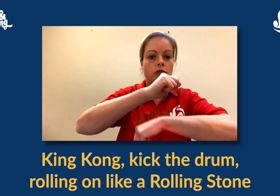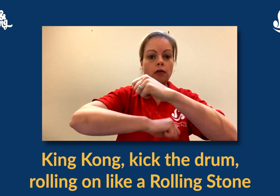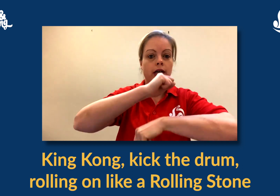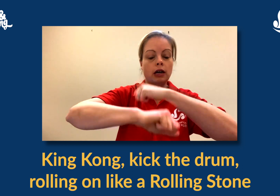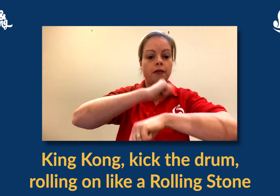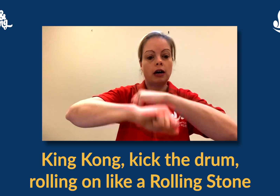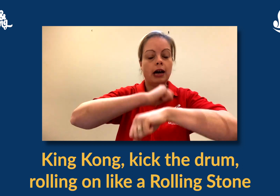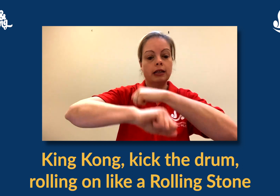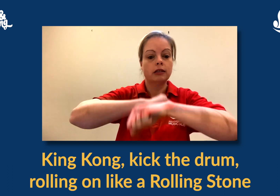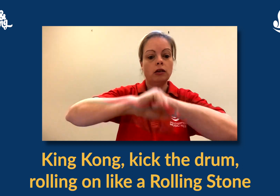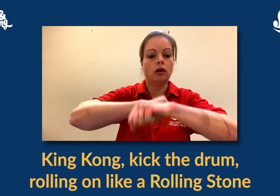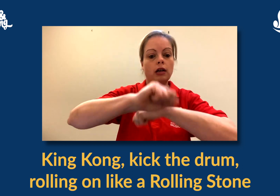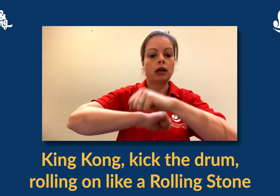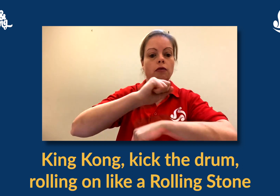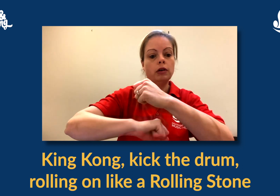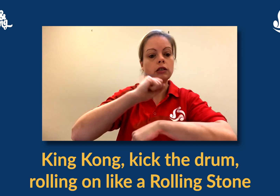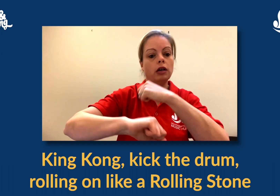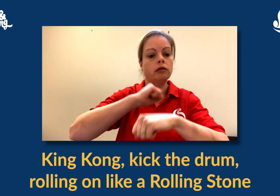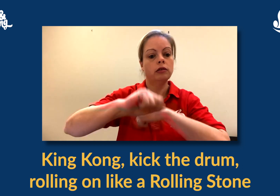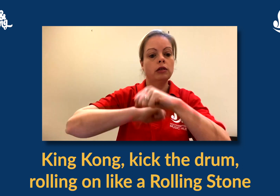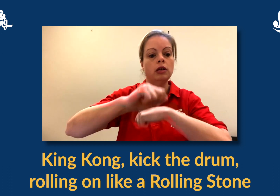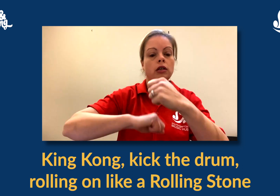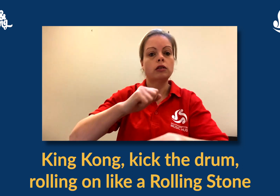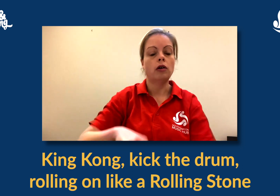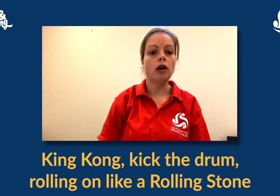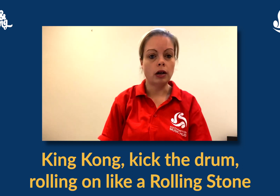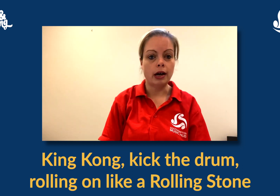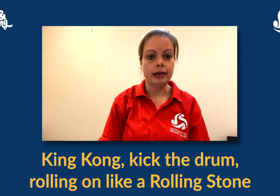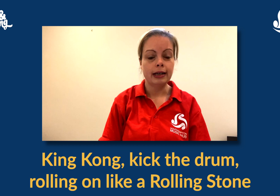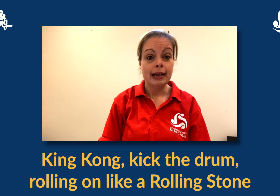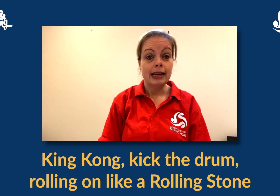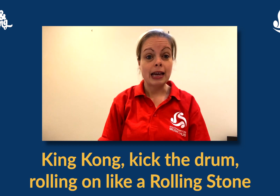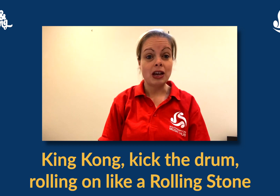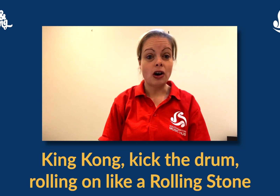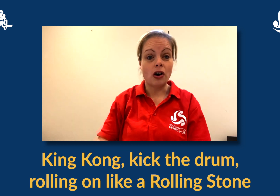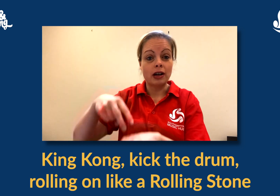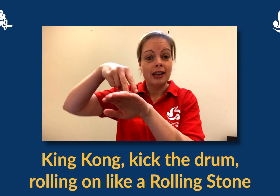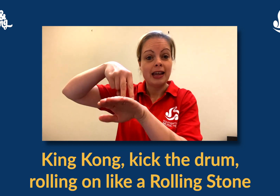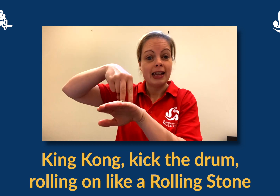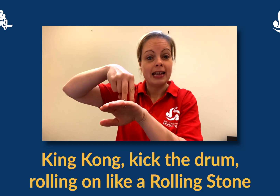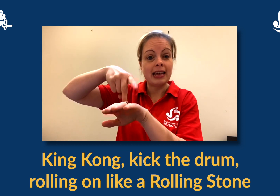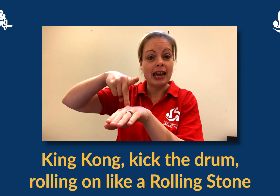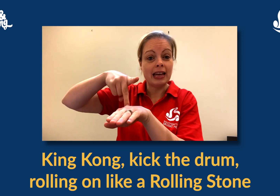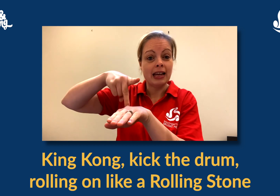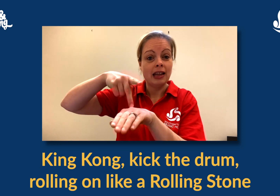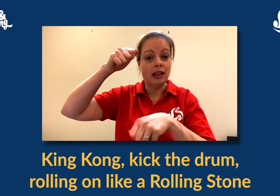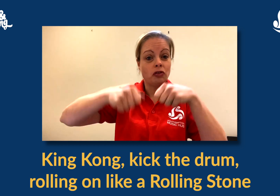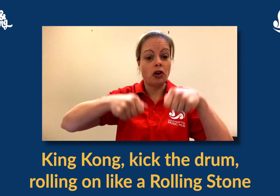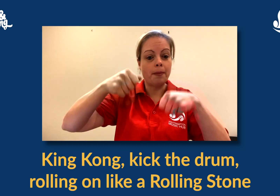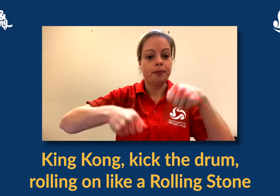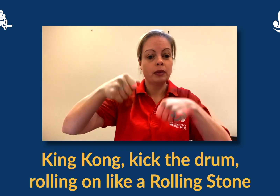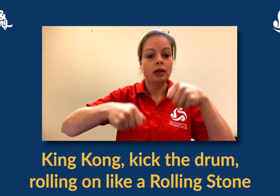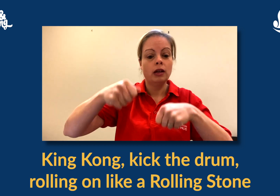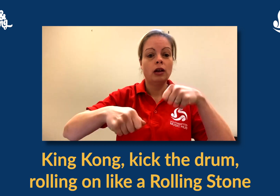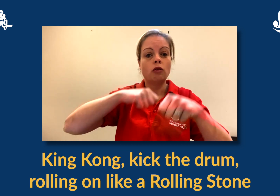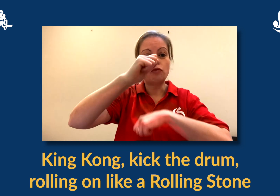just going to roll around our hands on like a rolling stone. So whole line, King Kong, kick the